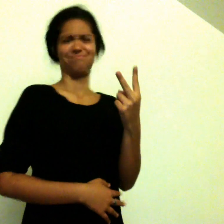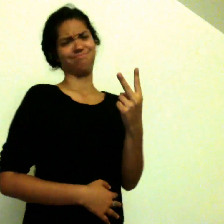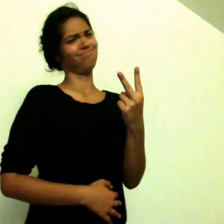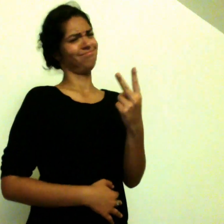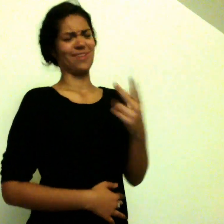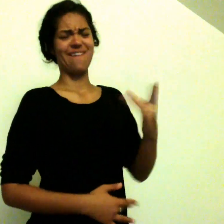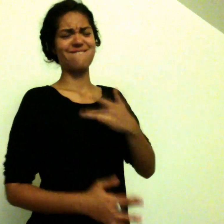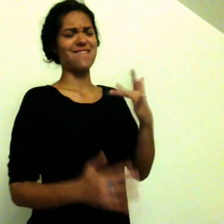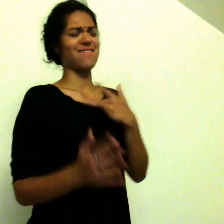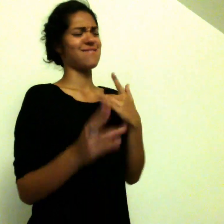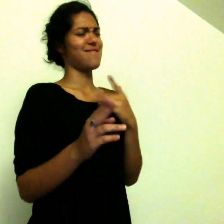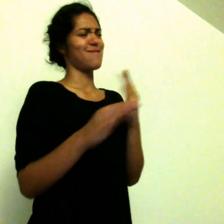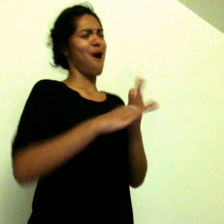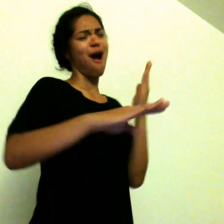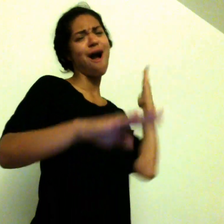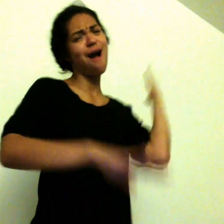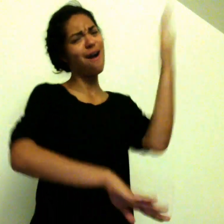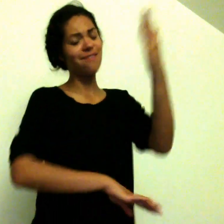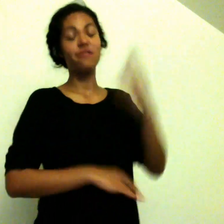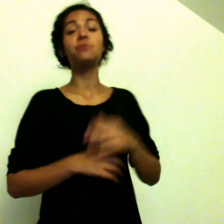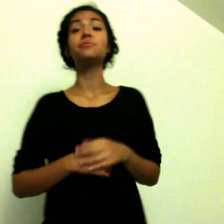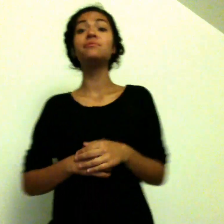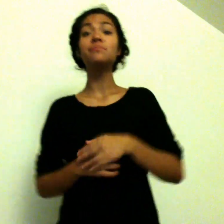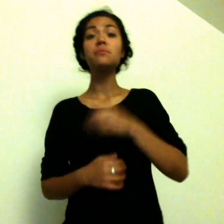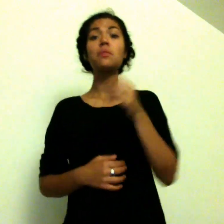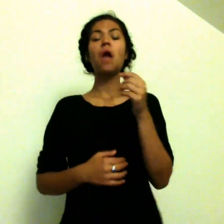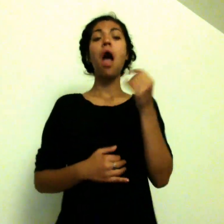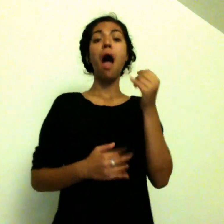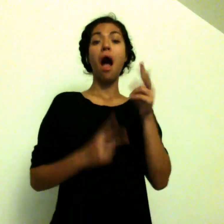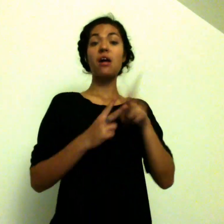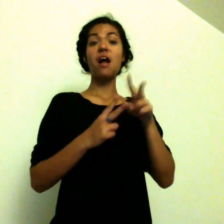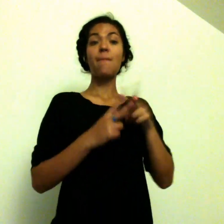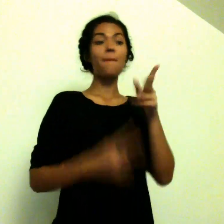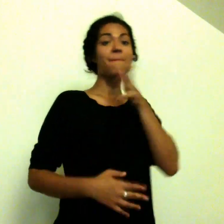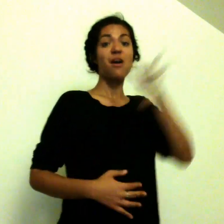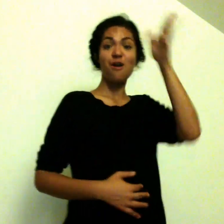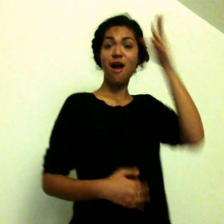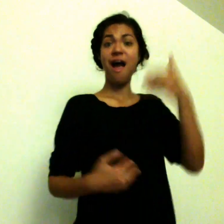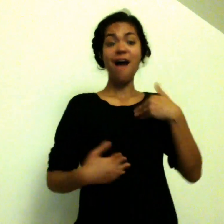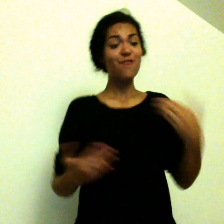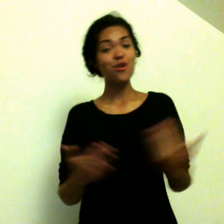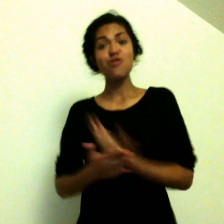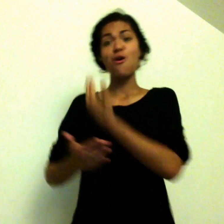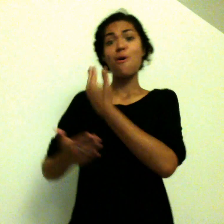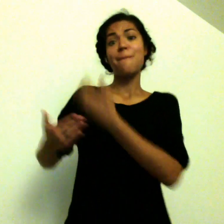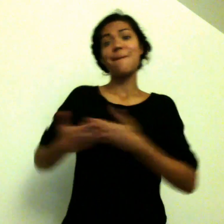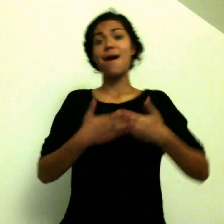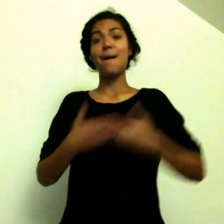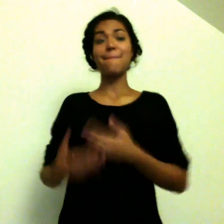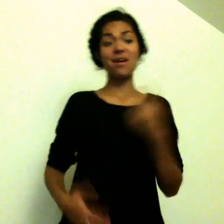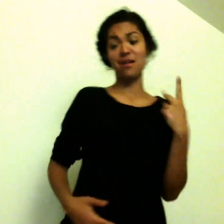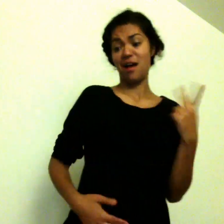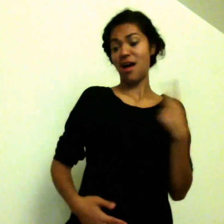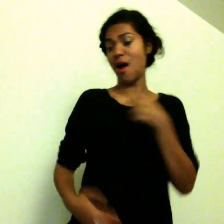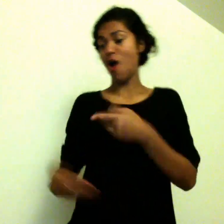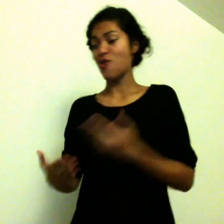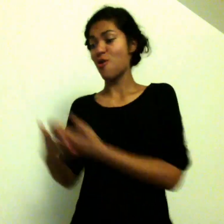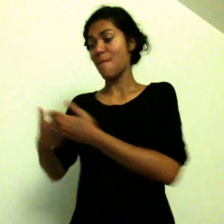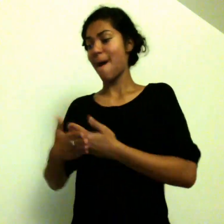addition of that one little life to theirs, and I am certain that no pair from whose clinging and protecting arms